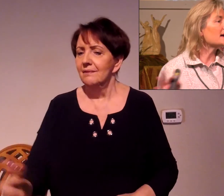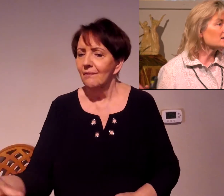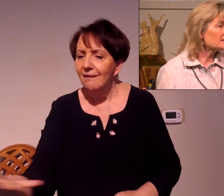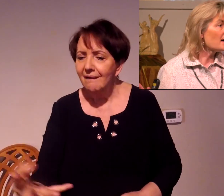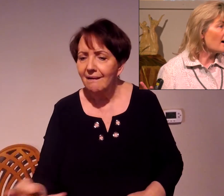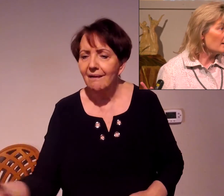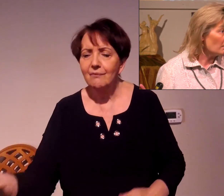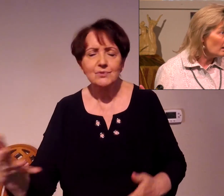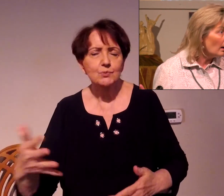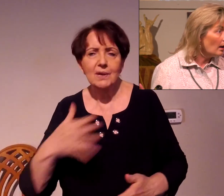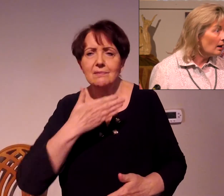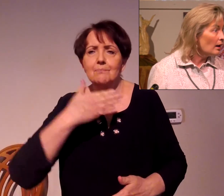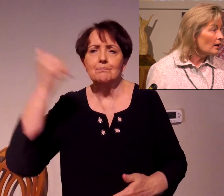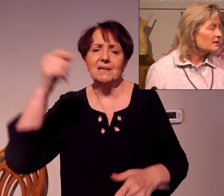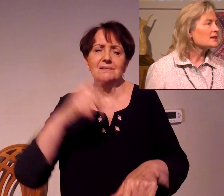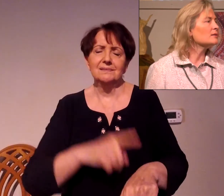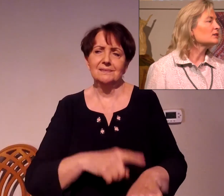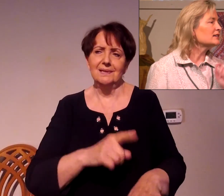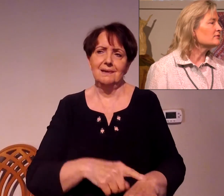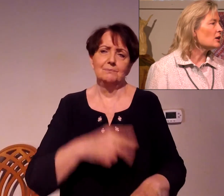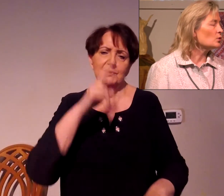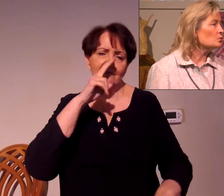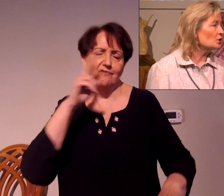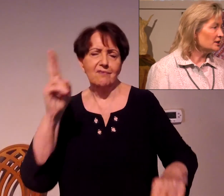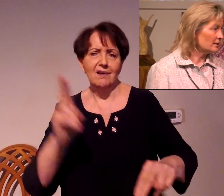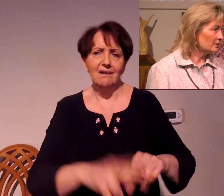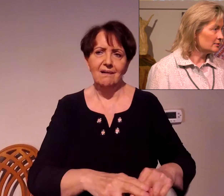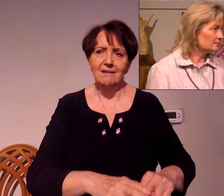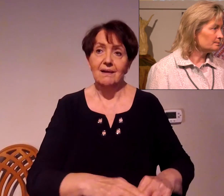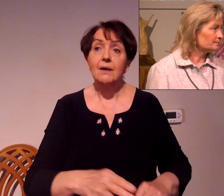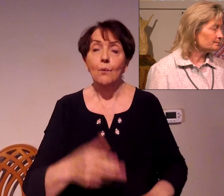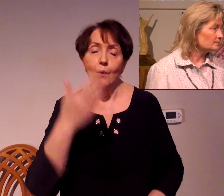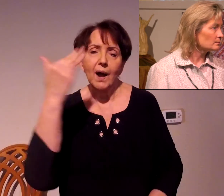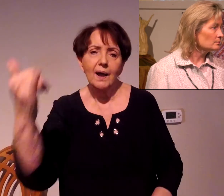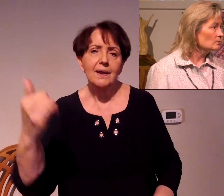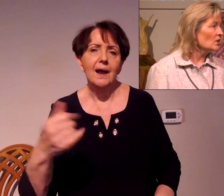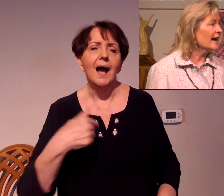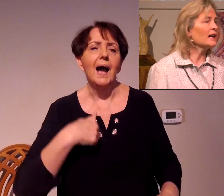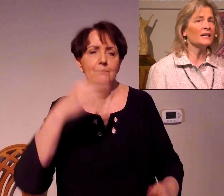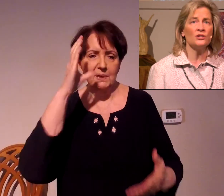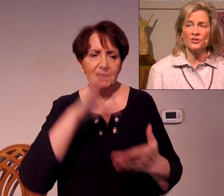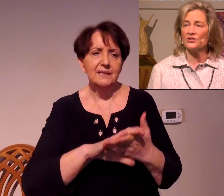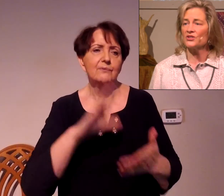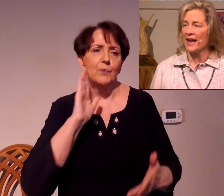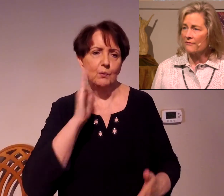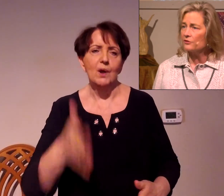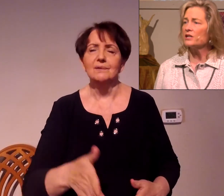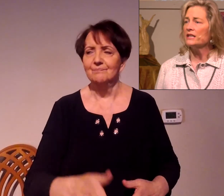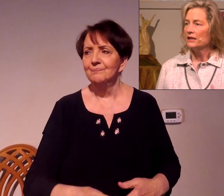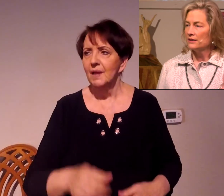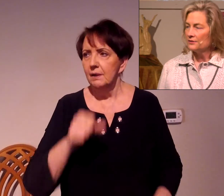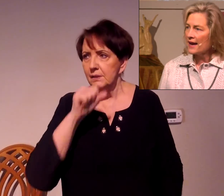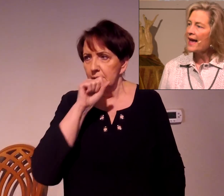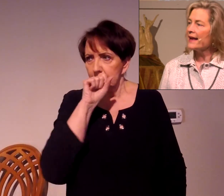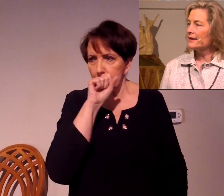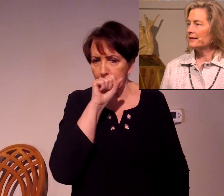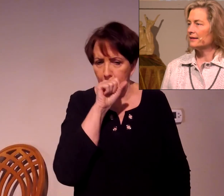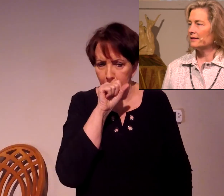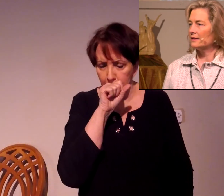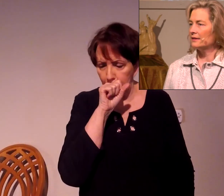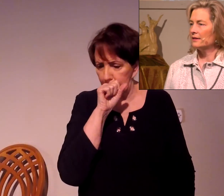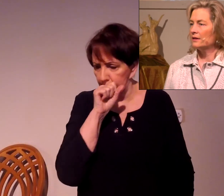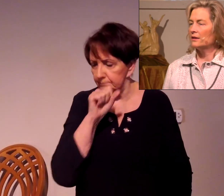the best time because I believed that we would. And I use this every